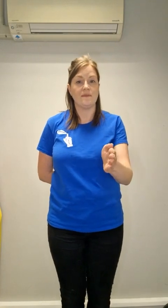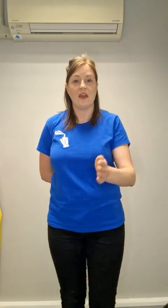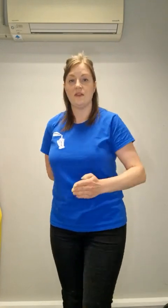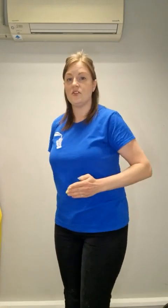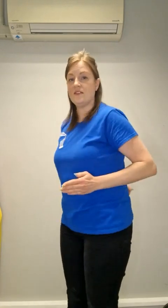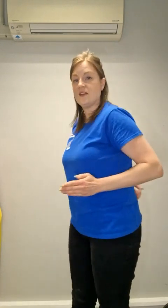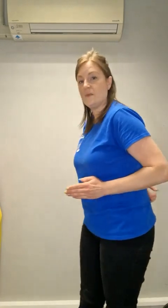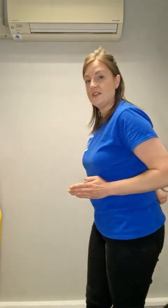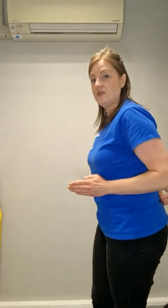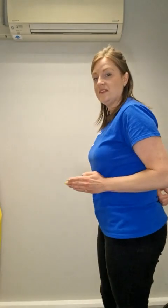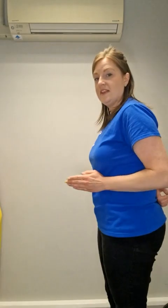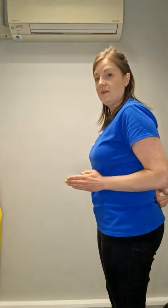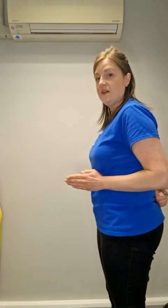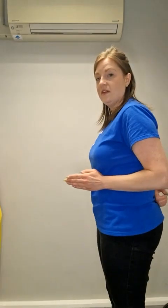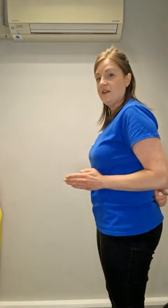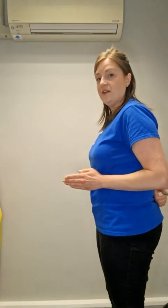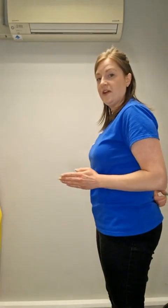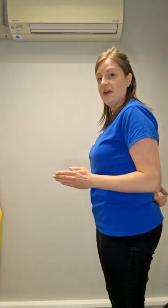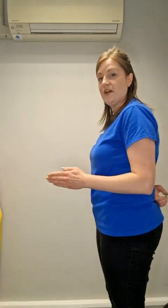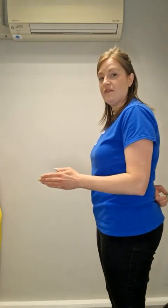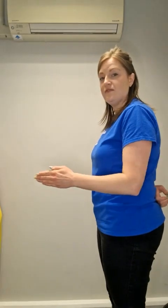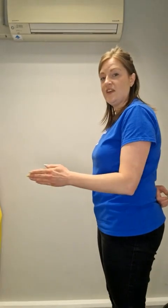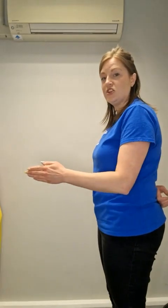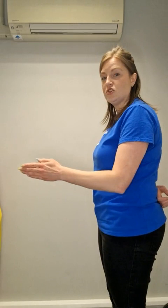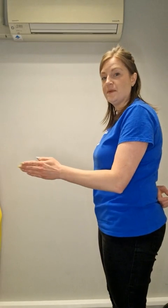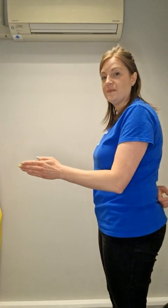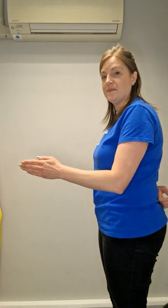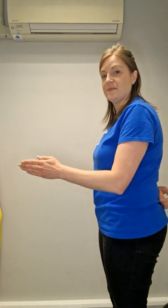I'll turn sideways so you can see that one. Fish.